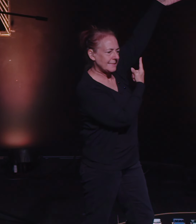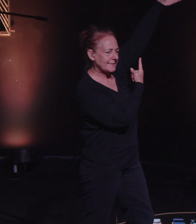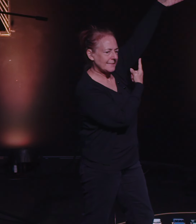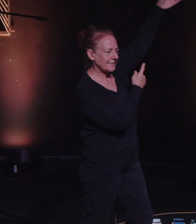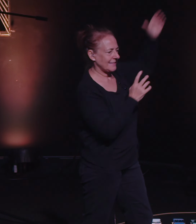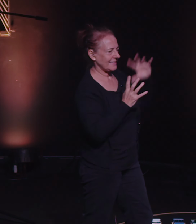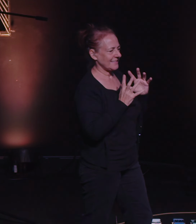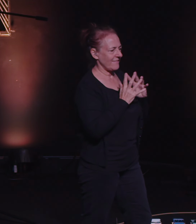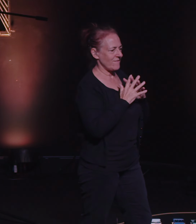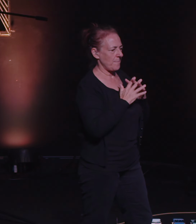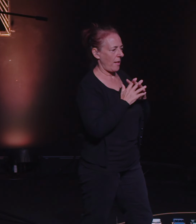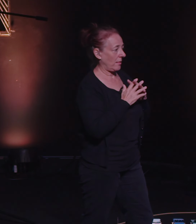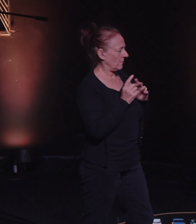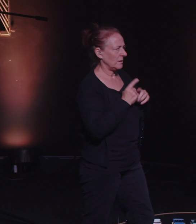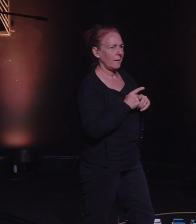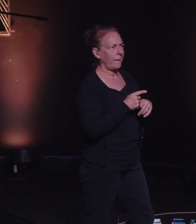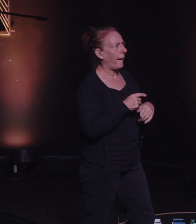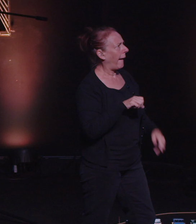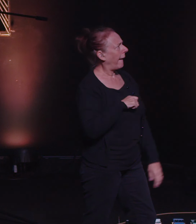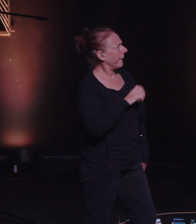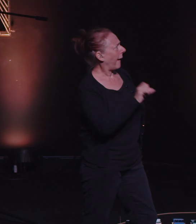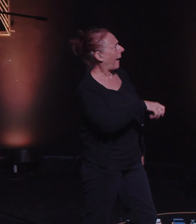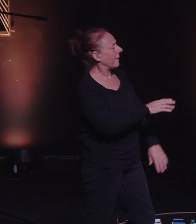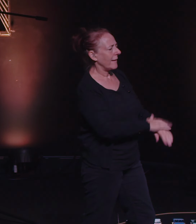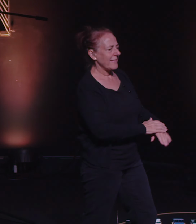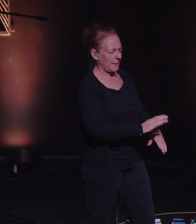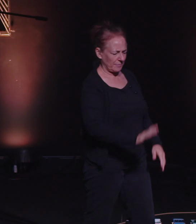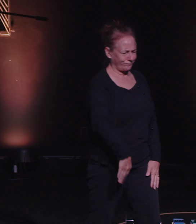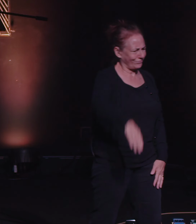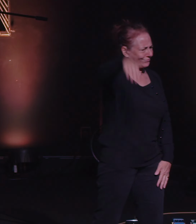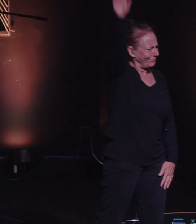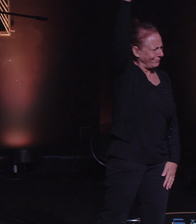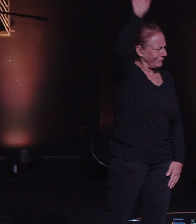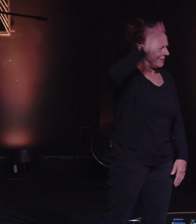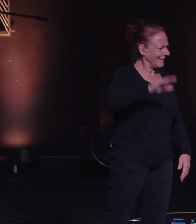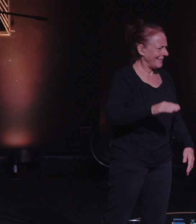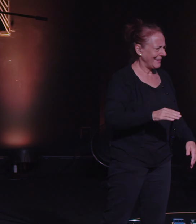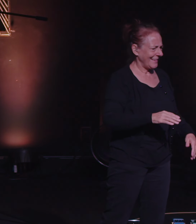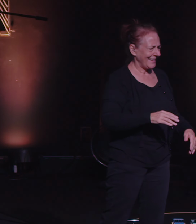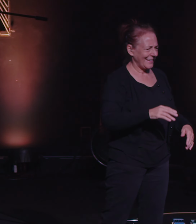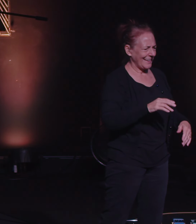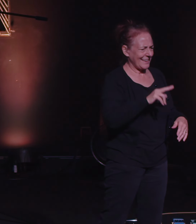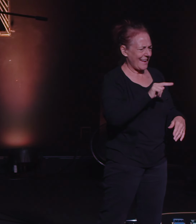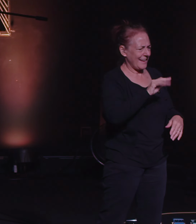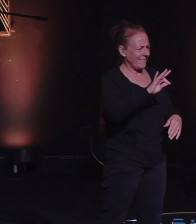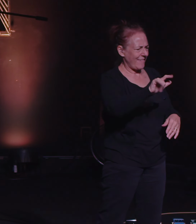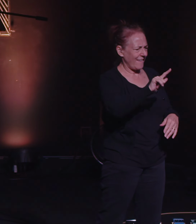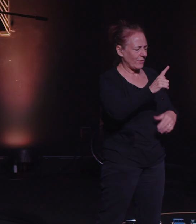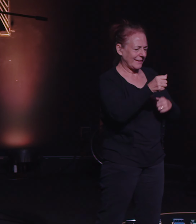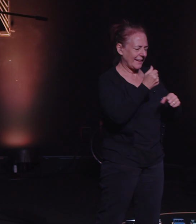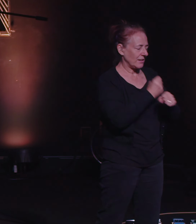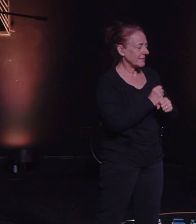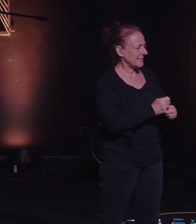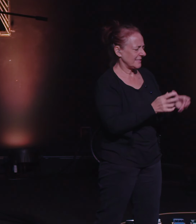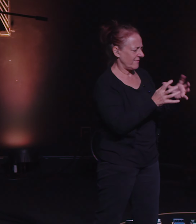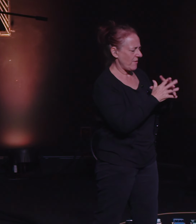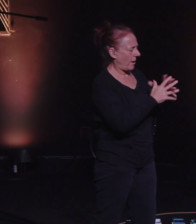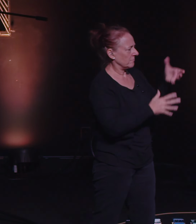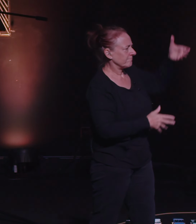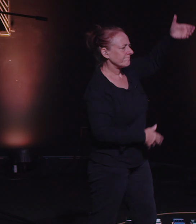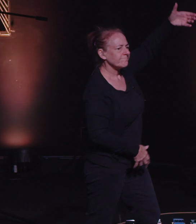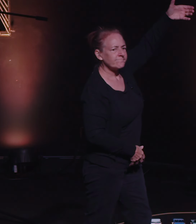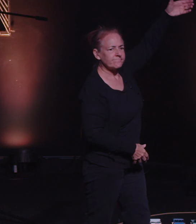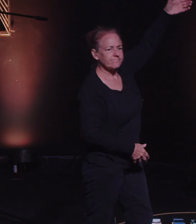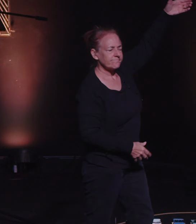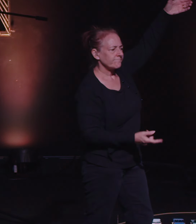is a football. These are guys, some of them who've probably been in the league for 10 years by now. And the very next thing he would do, he walked out to